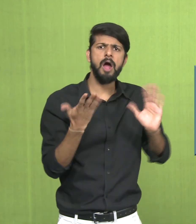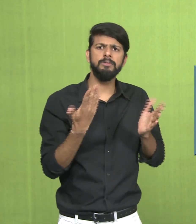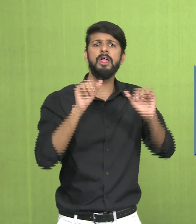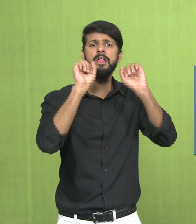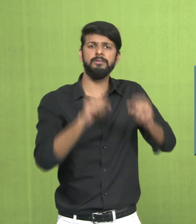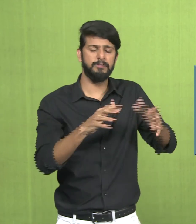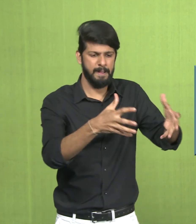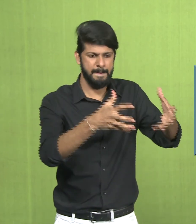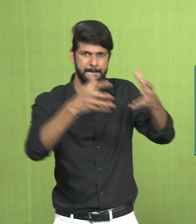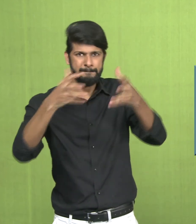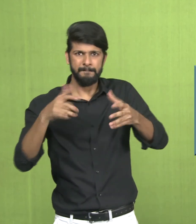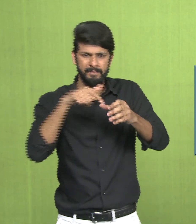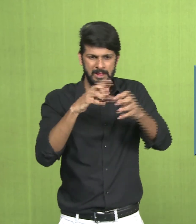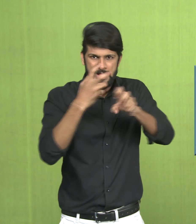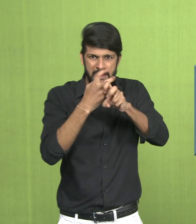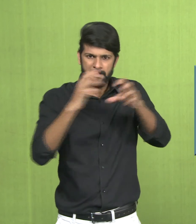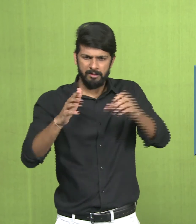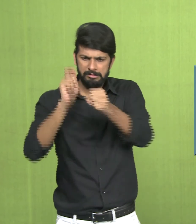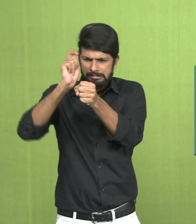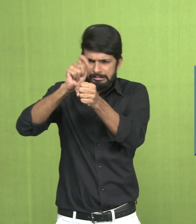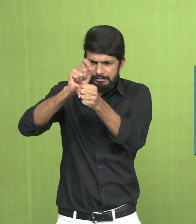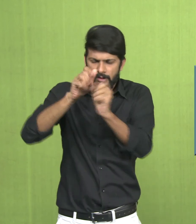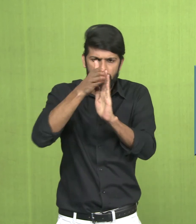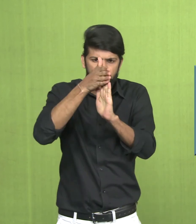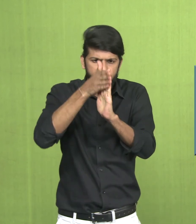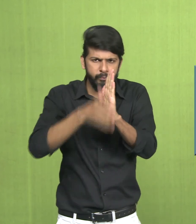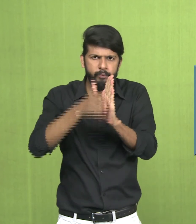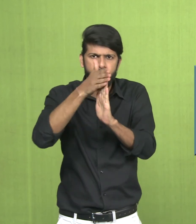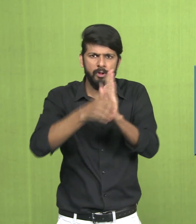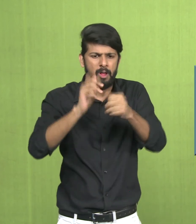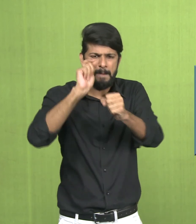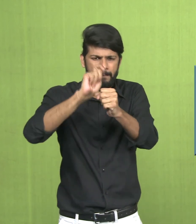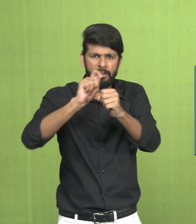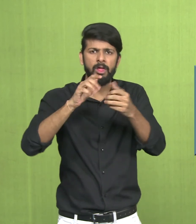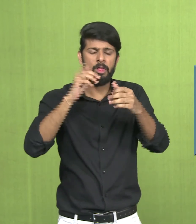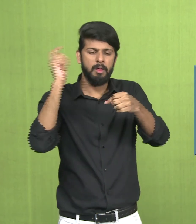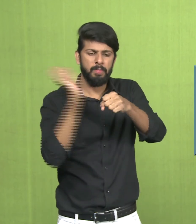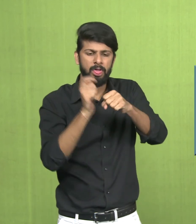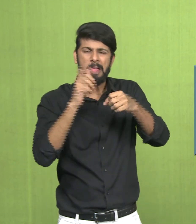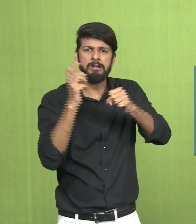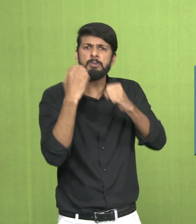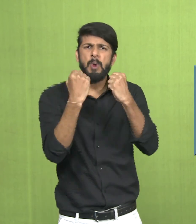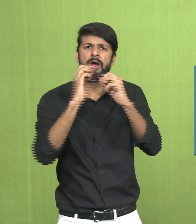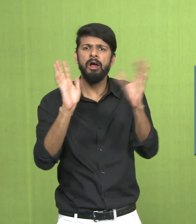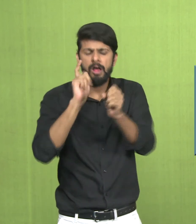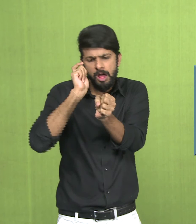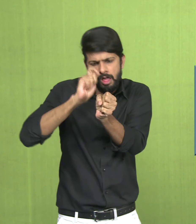Statite, this is a kind of stone which is easy to